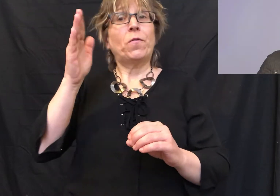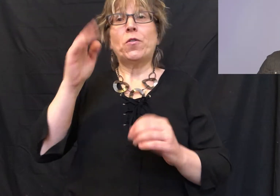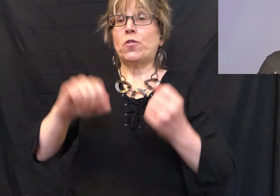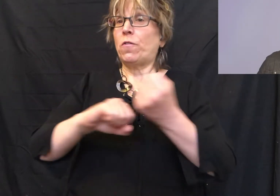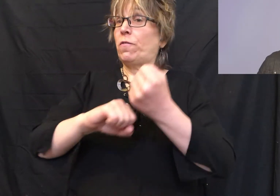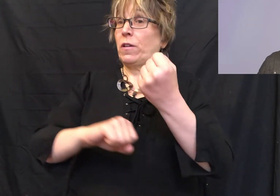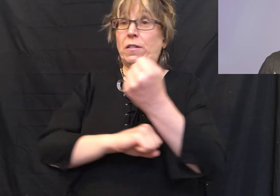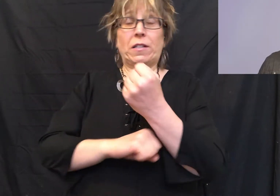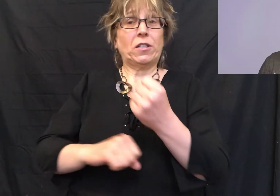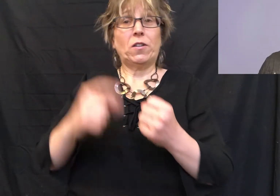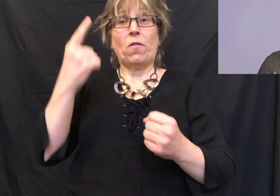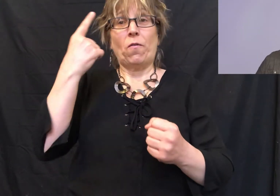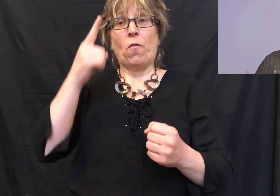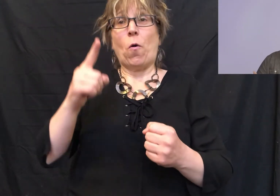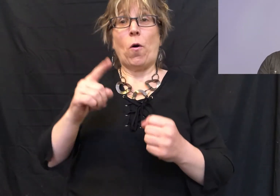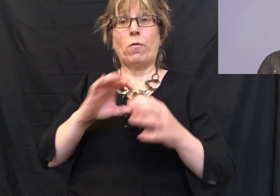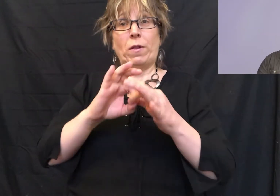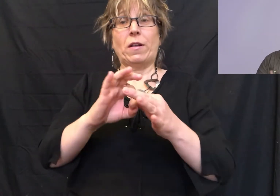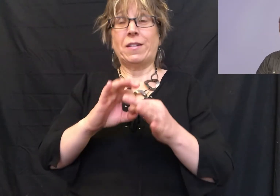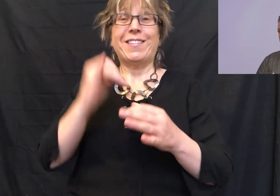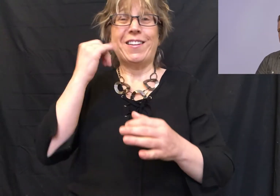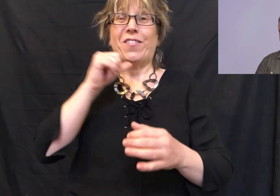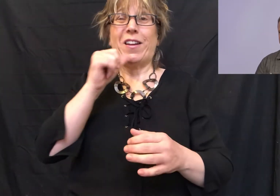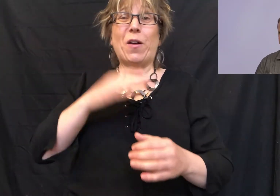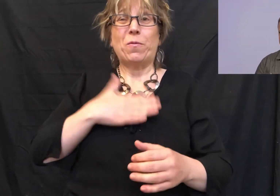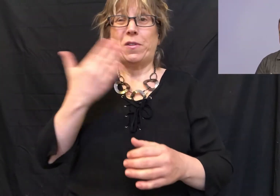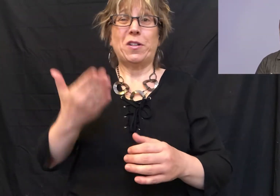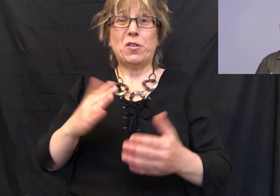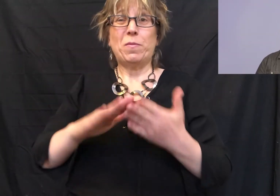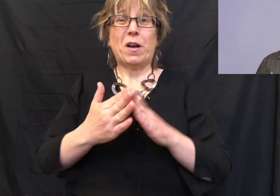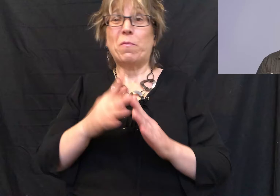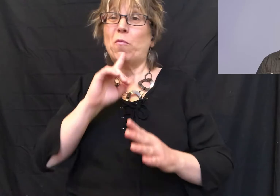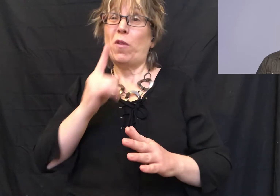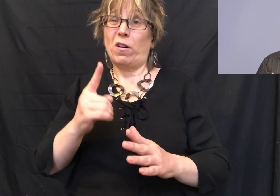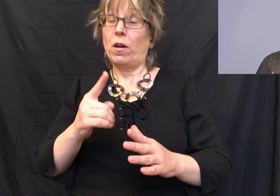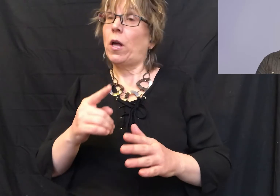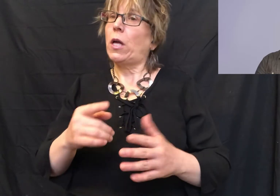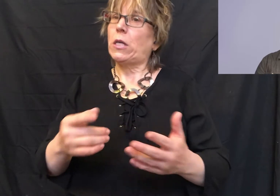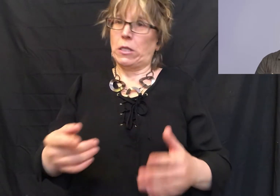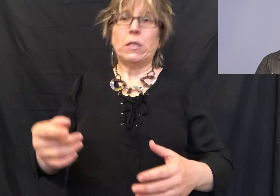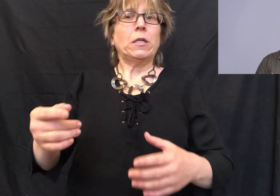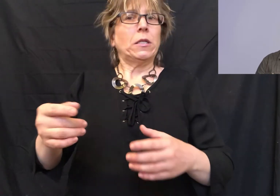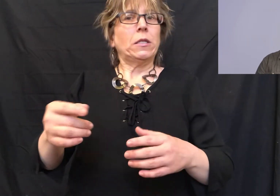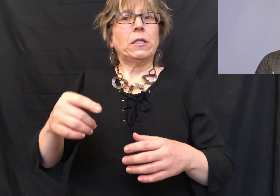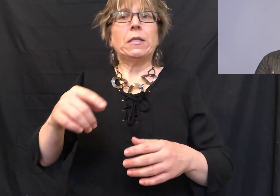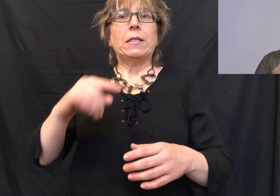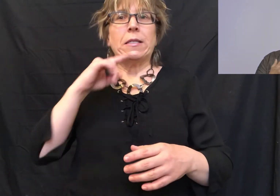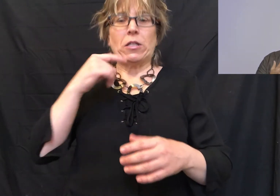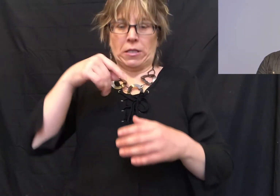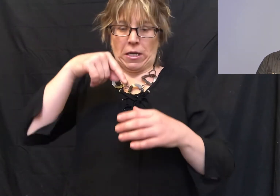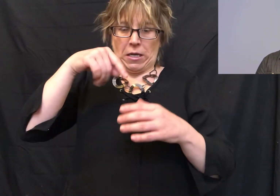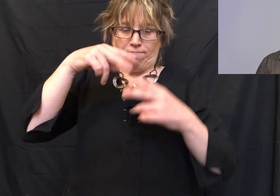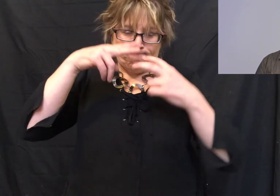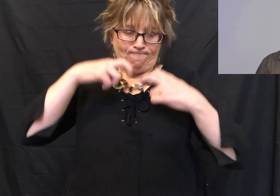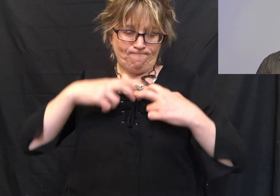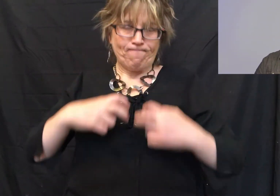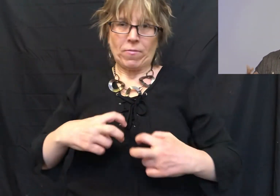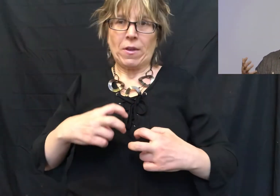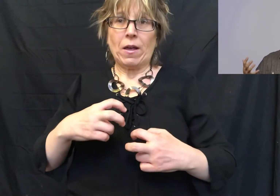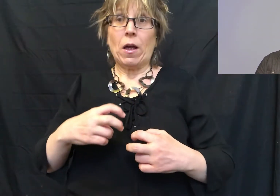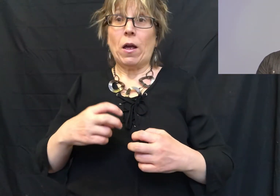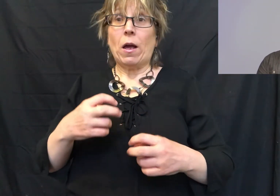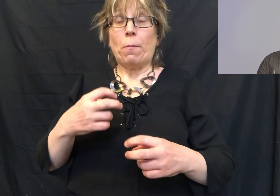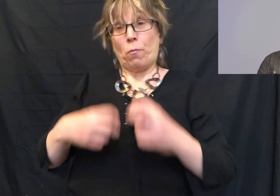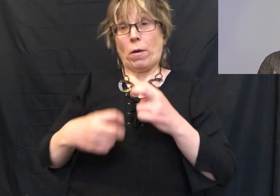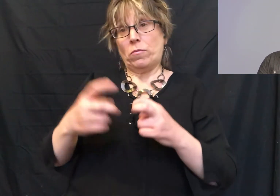really no future for your relationship if you're not willing to be real with each other and talk about the stuff way down deep inside that you really are dealing with.